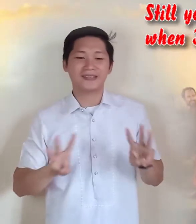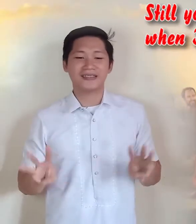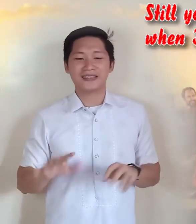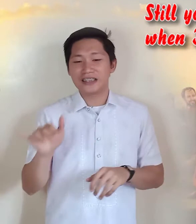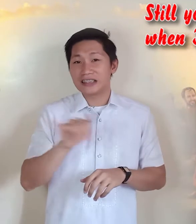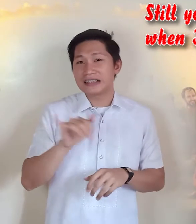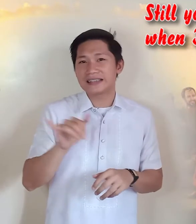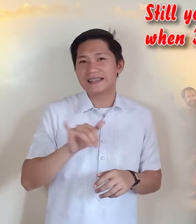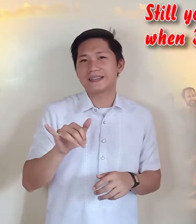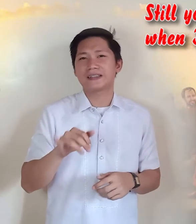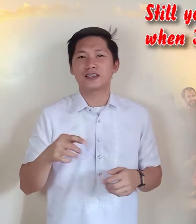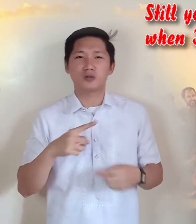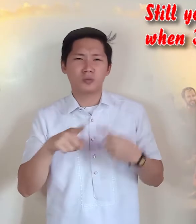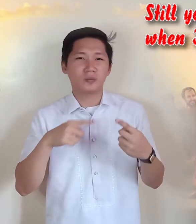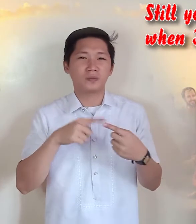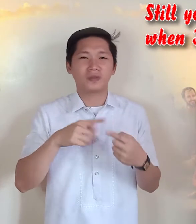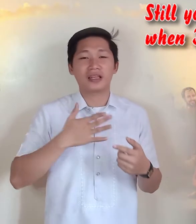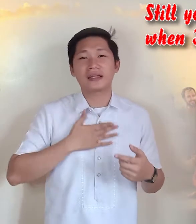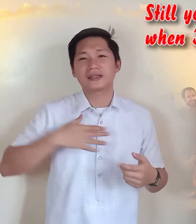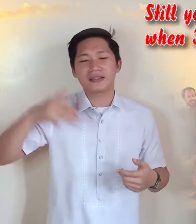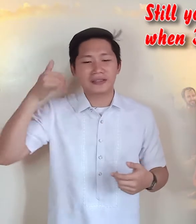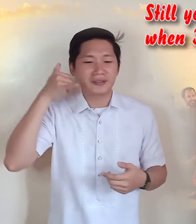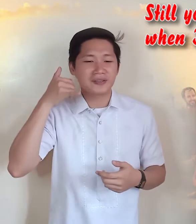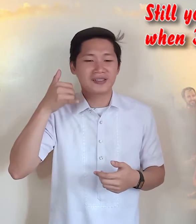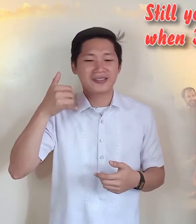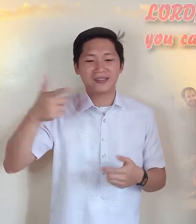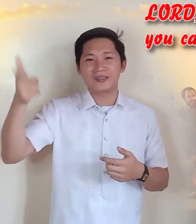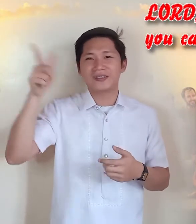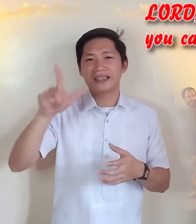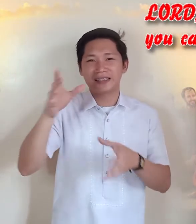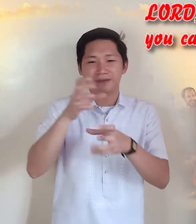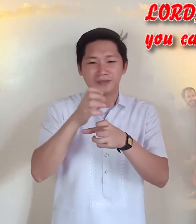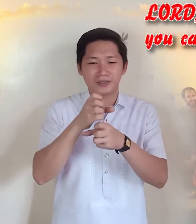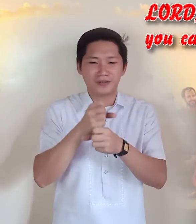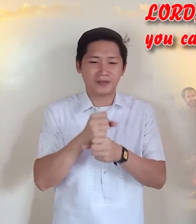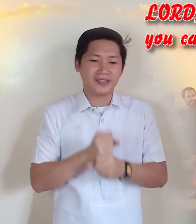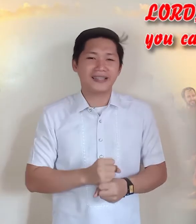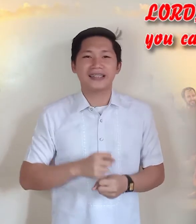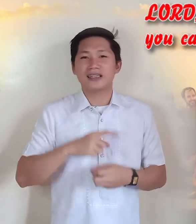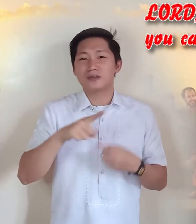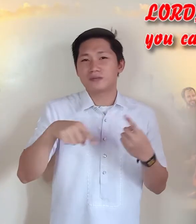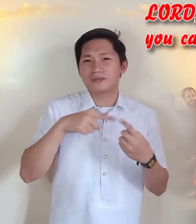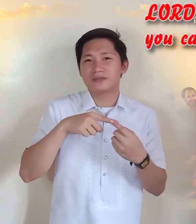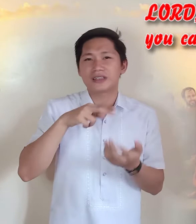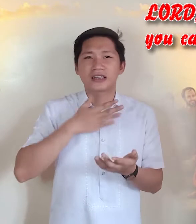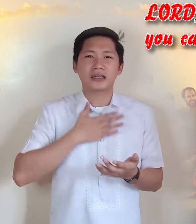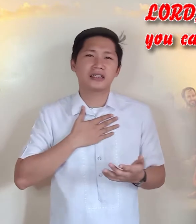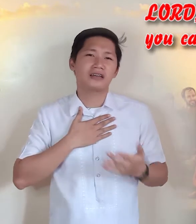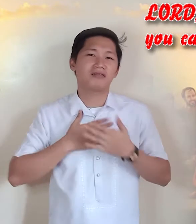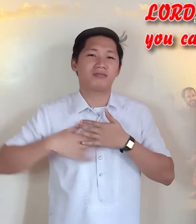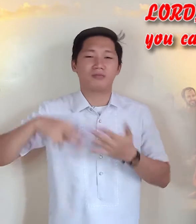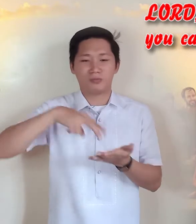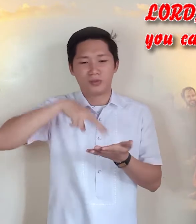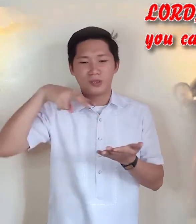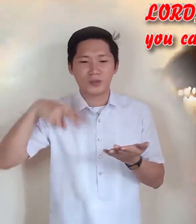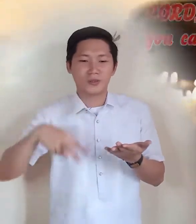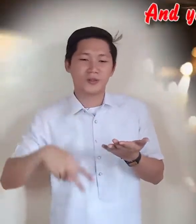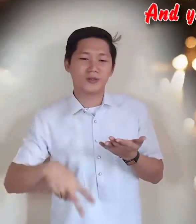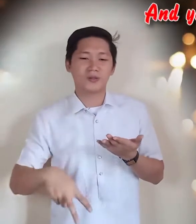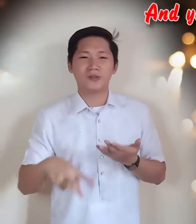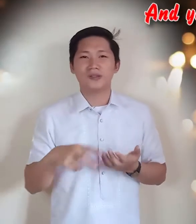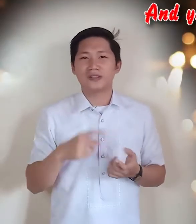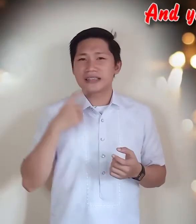you hear me when I'm calling. Lord, you catch me when I'm falling.